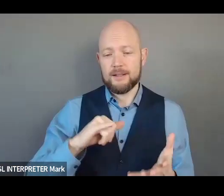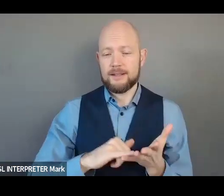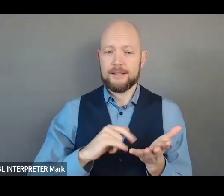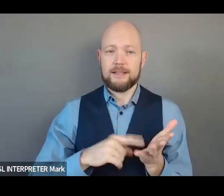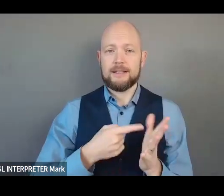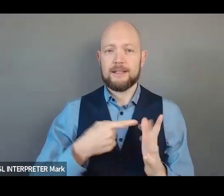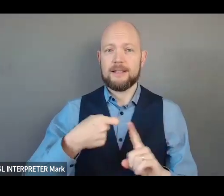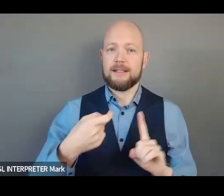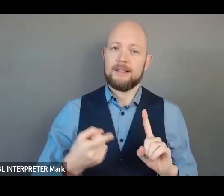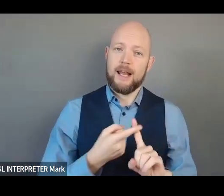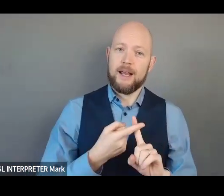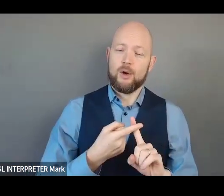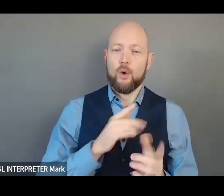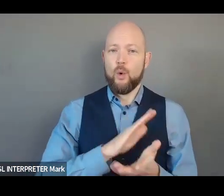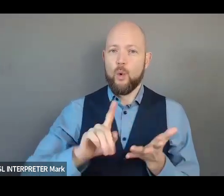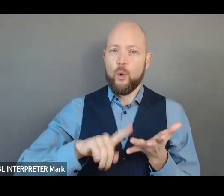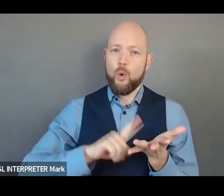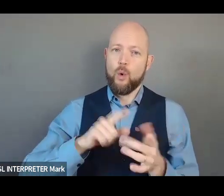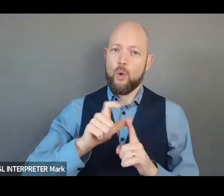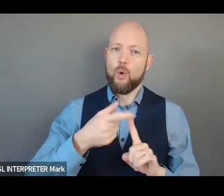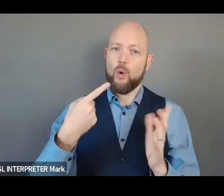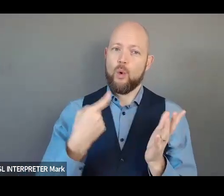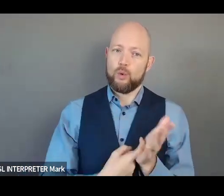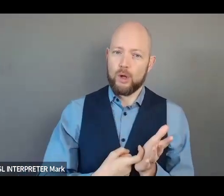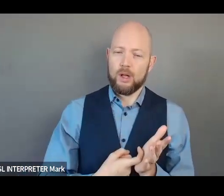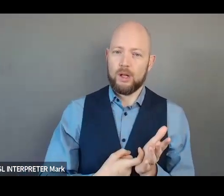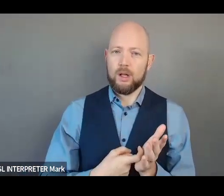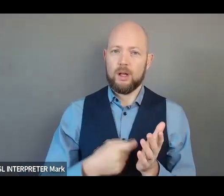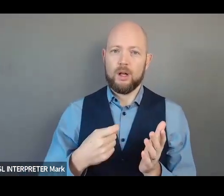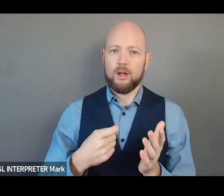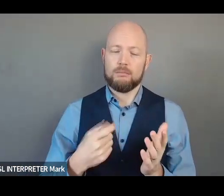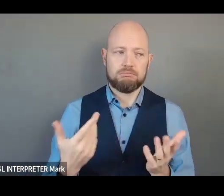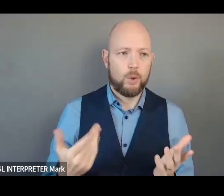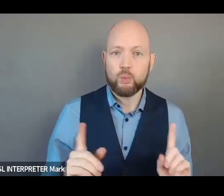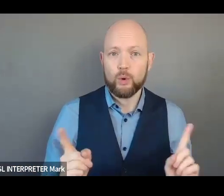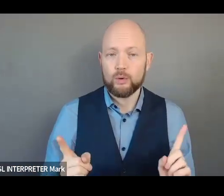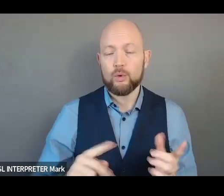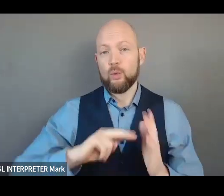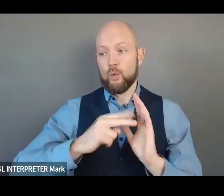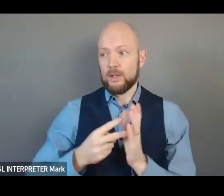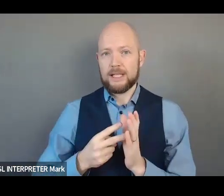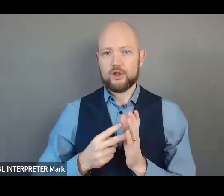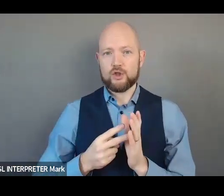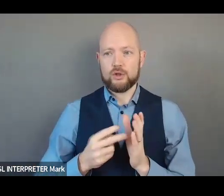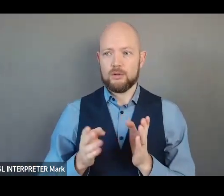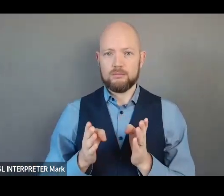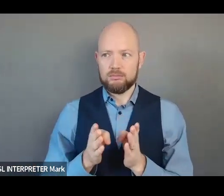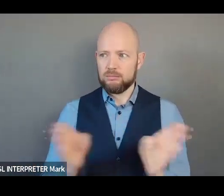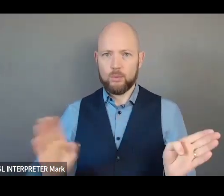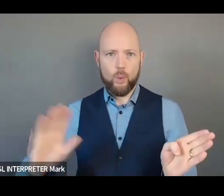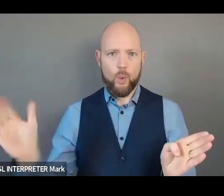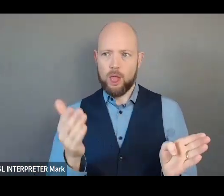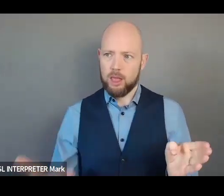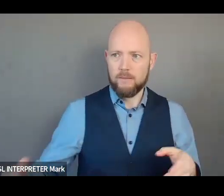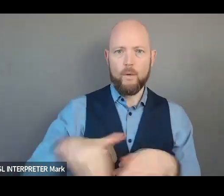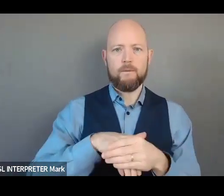of industrial employment relations is organisations becoming more pluralistic, power structures being